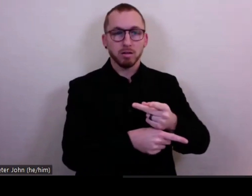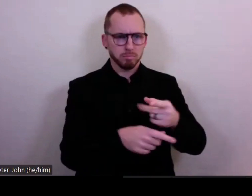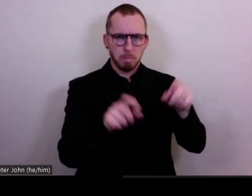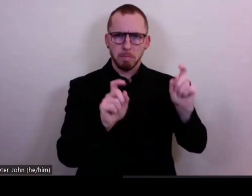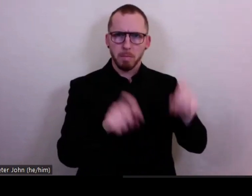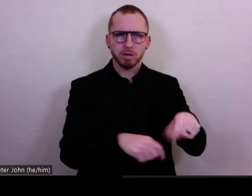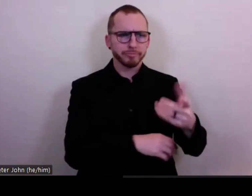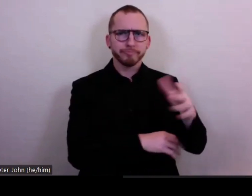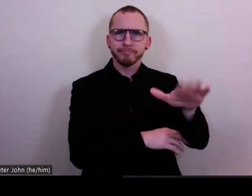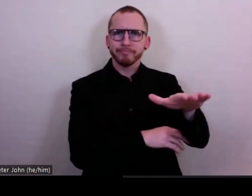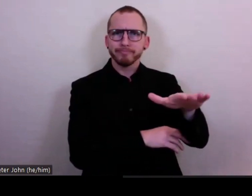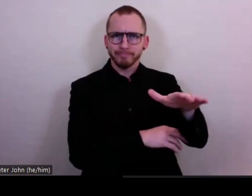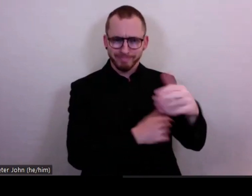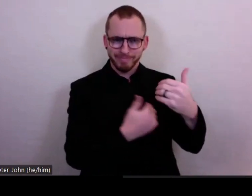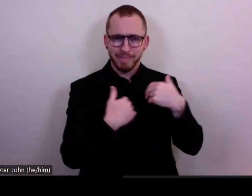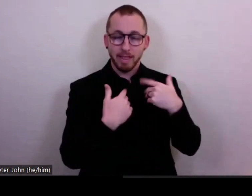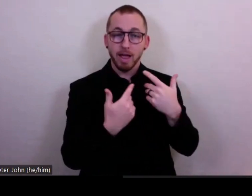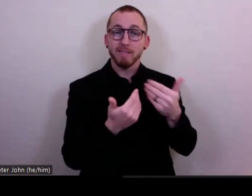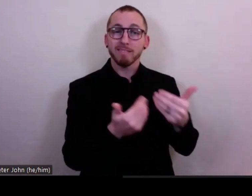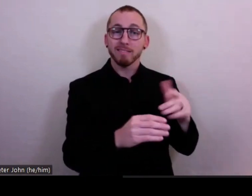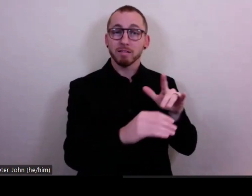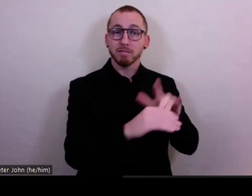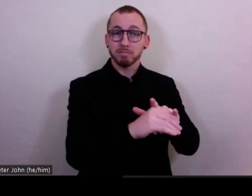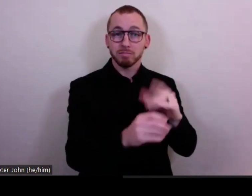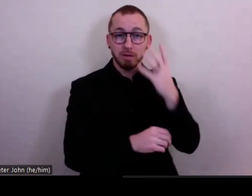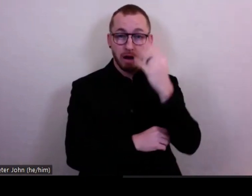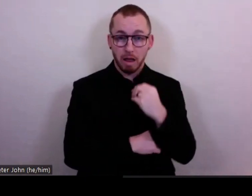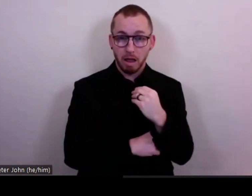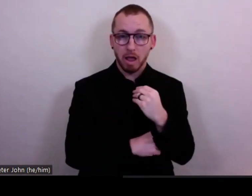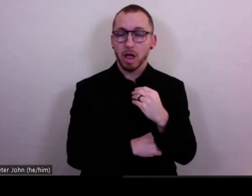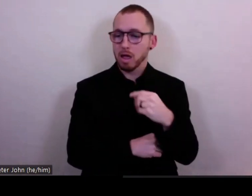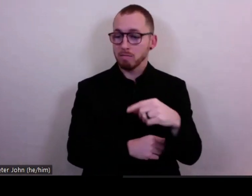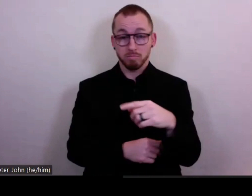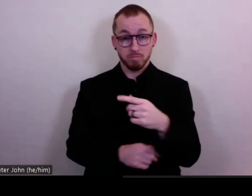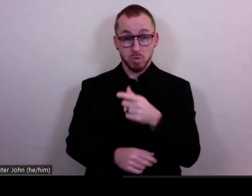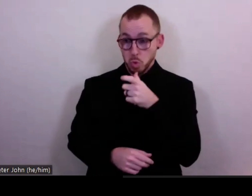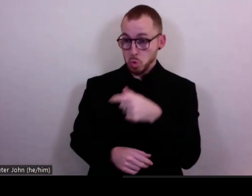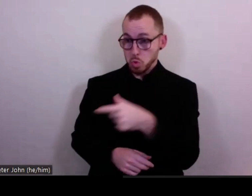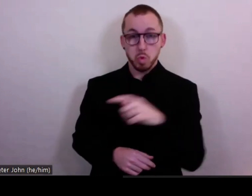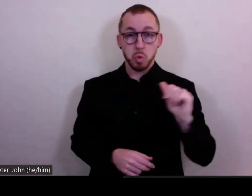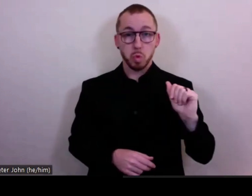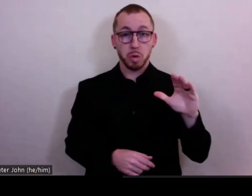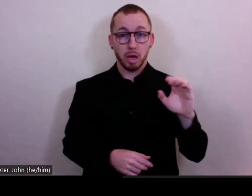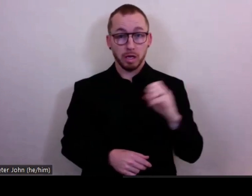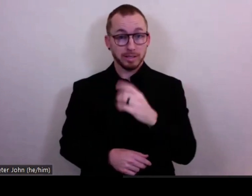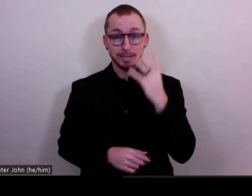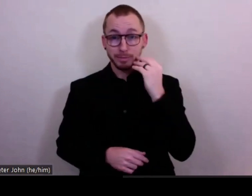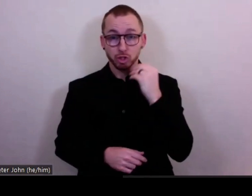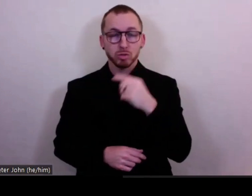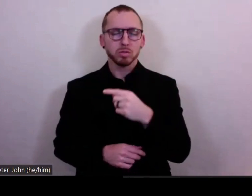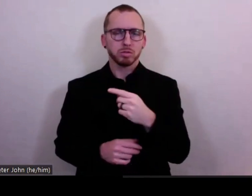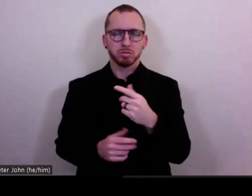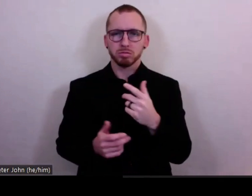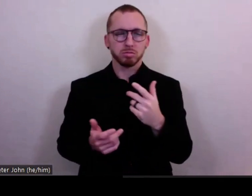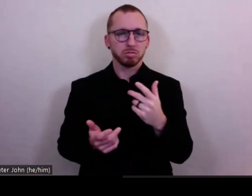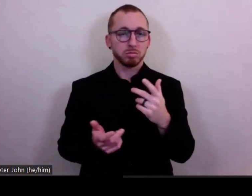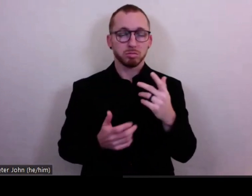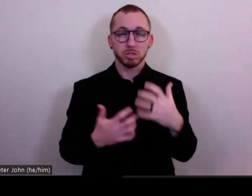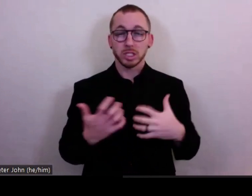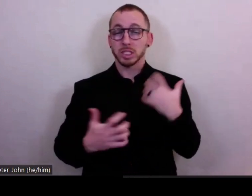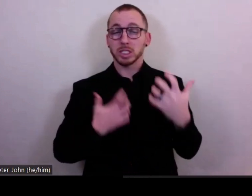downtime or lesson planning time. So it's a really crucial time for our care providers, our childcare providers as